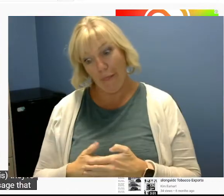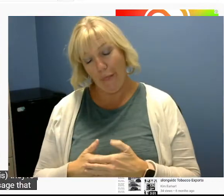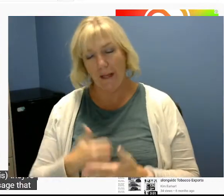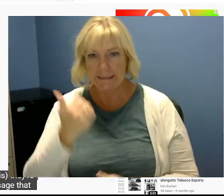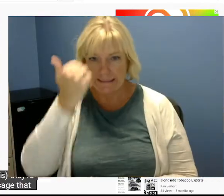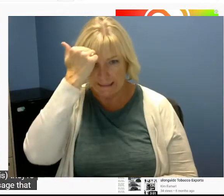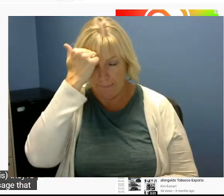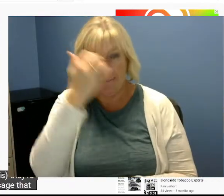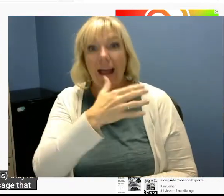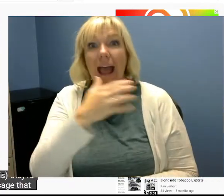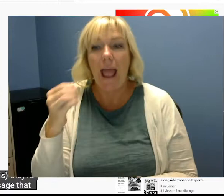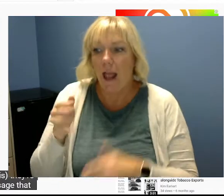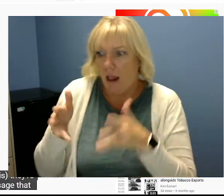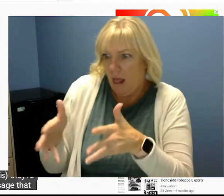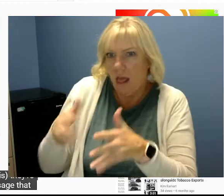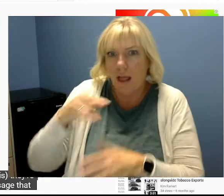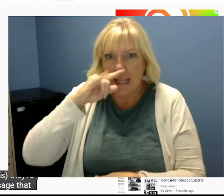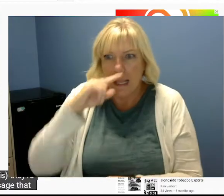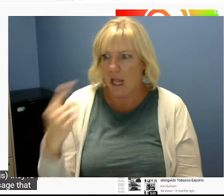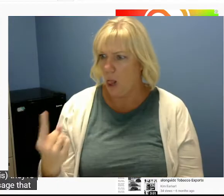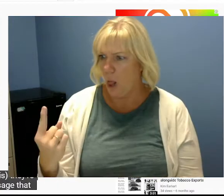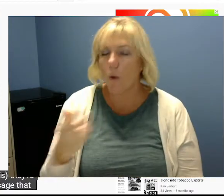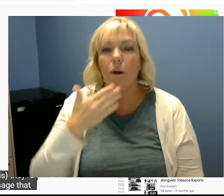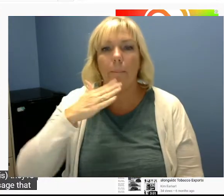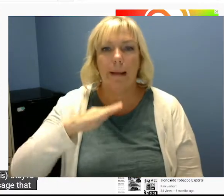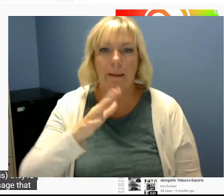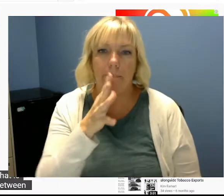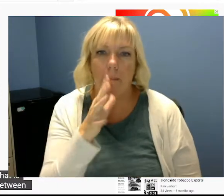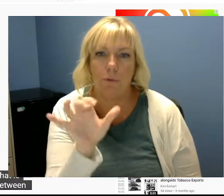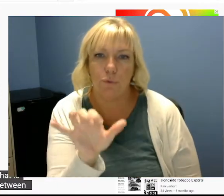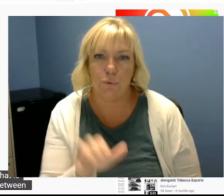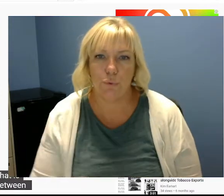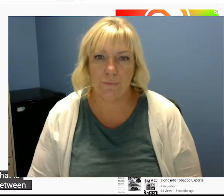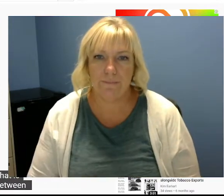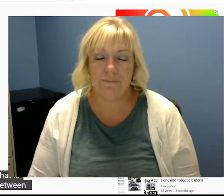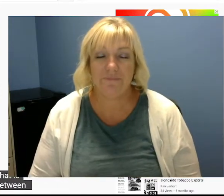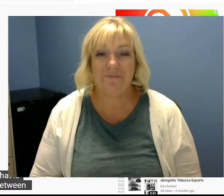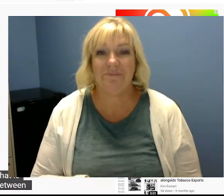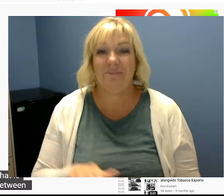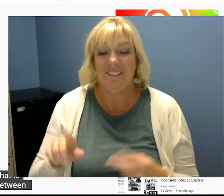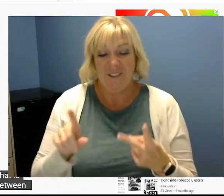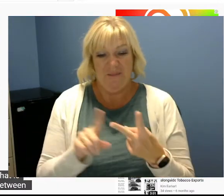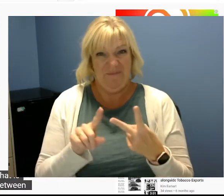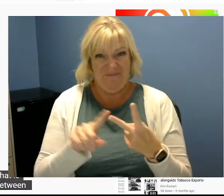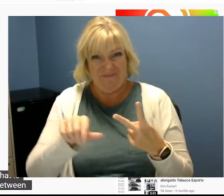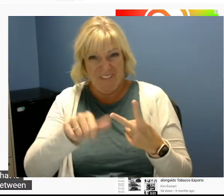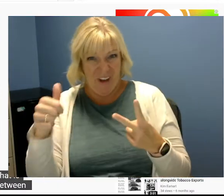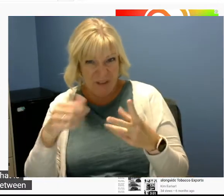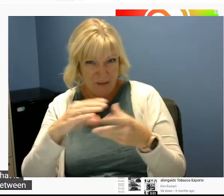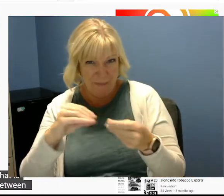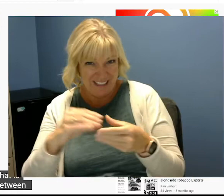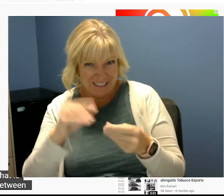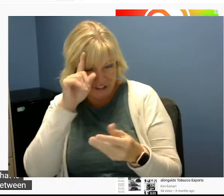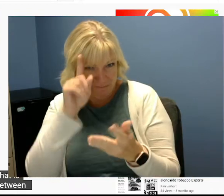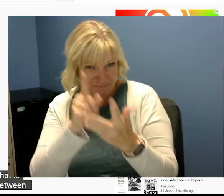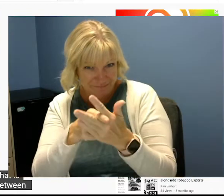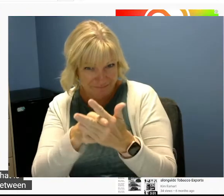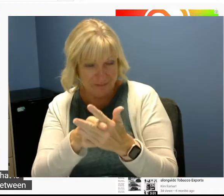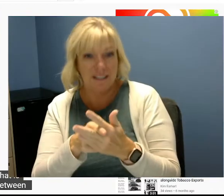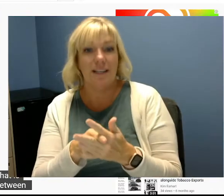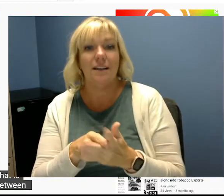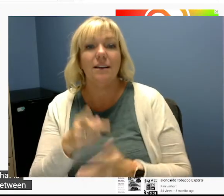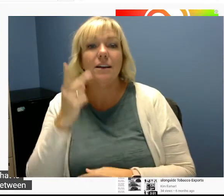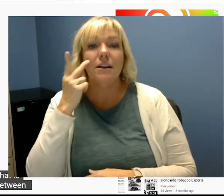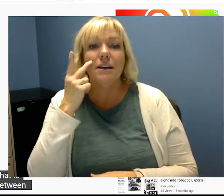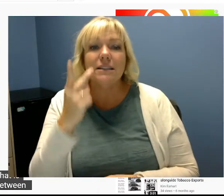mothers. Now, there's another message, though, that the cartoonist is sending to us, and that is the woman who